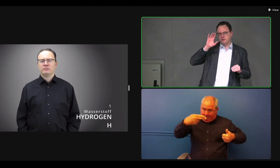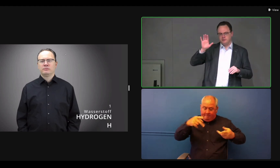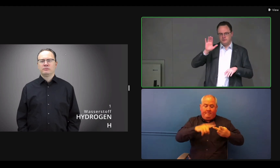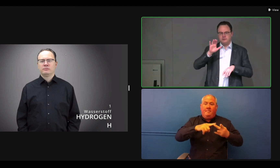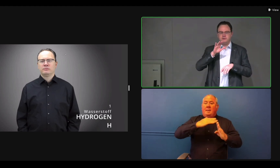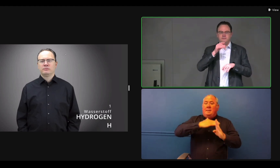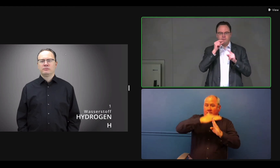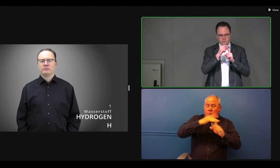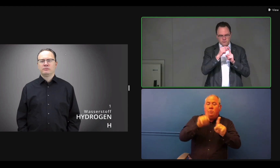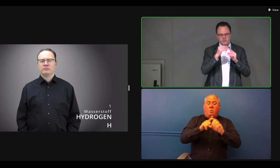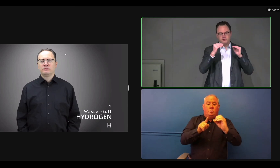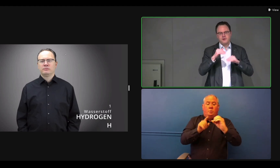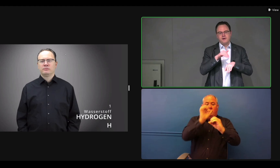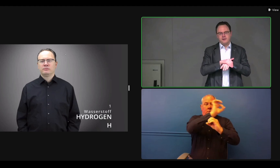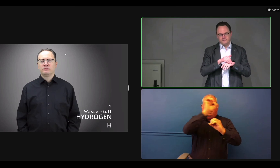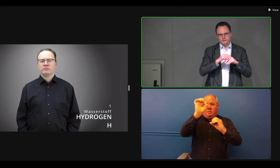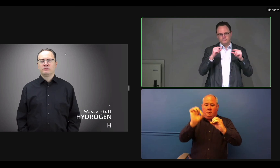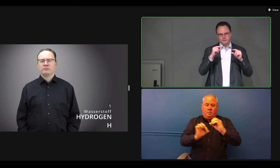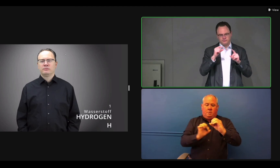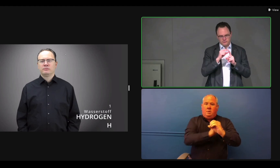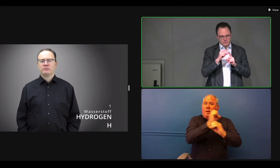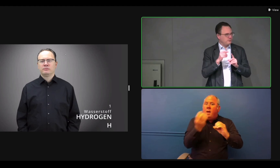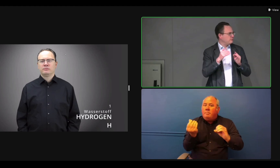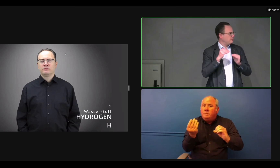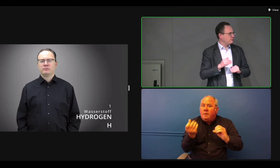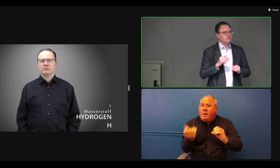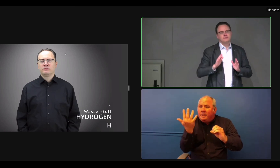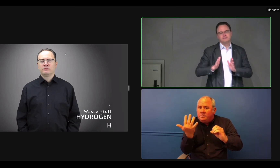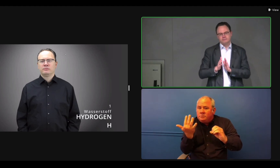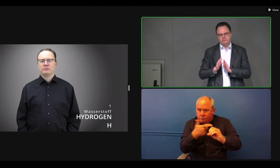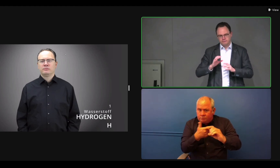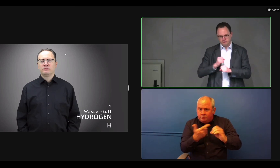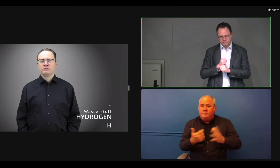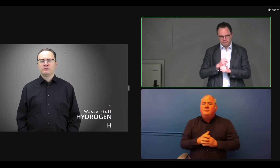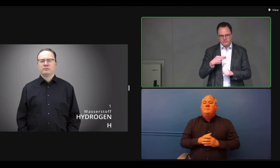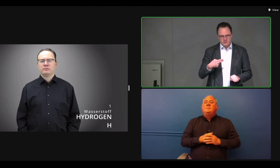symbol, along with the German word, the English word,